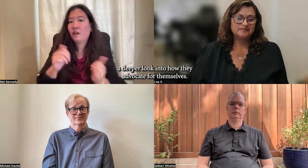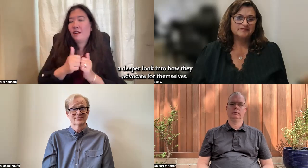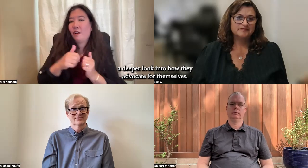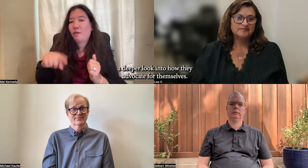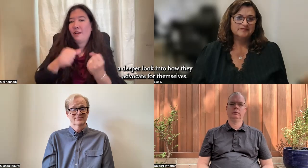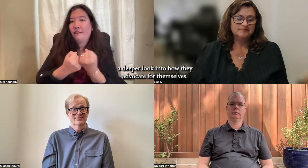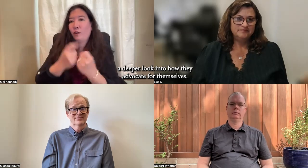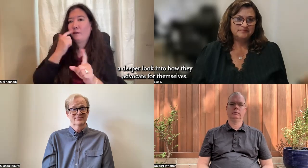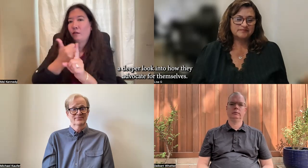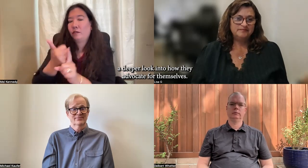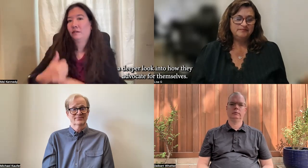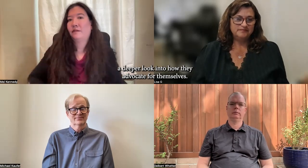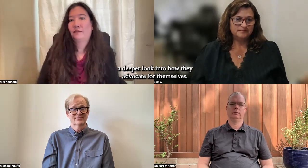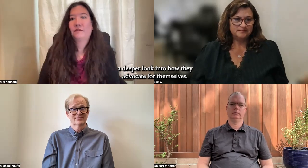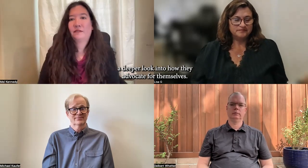a deeper look into how they advocate for themselves.